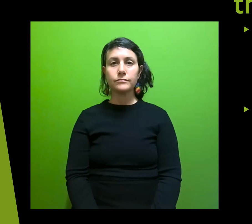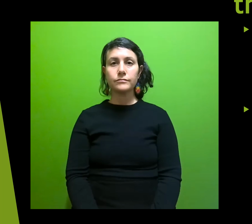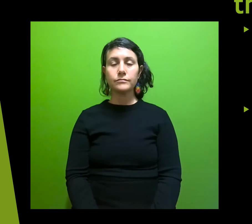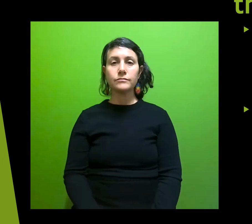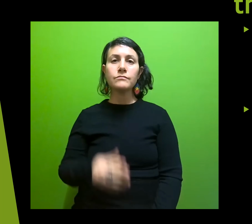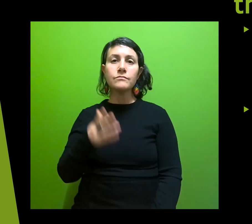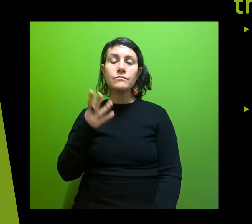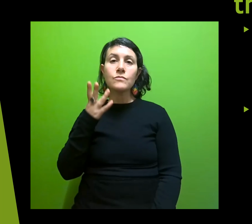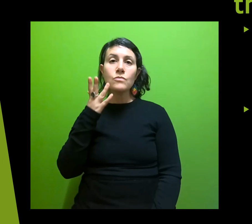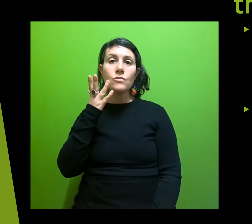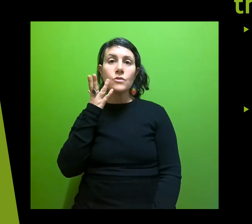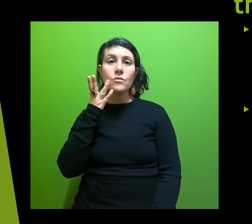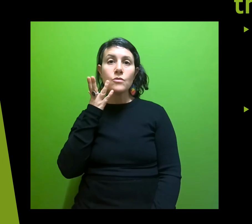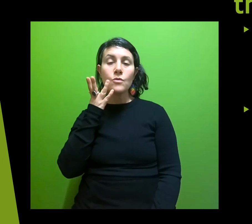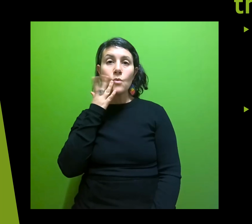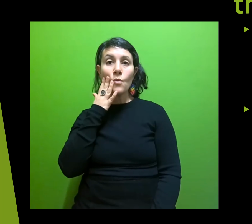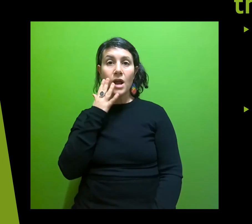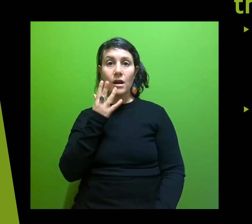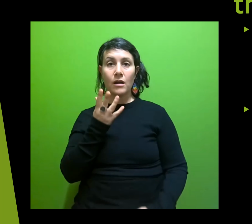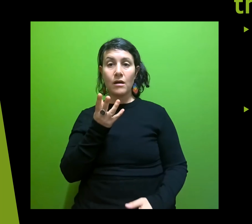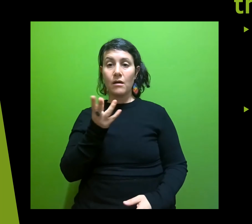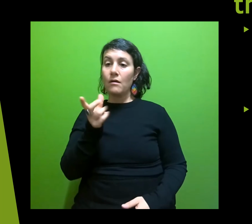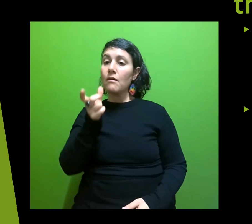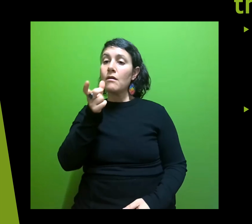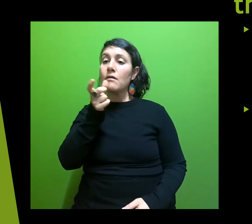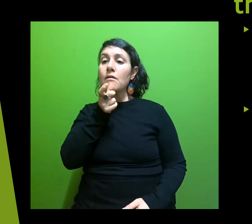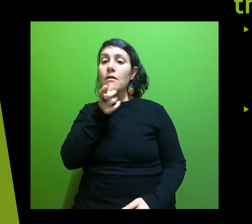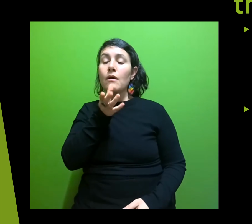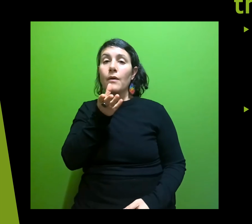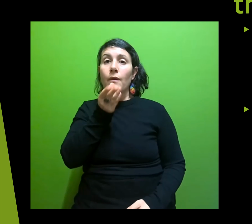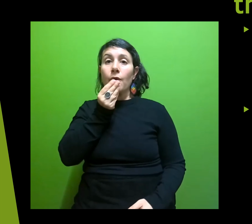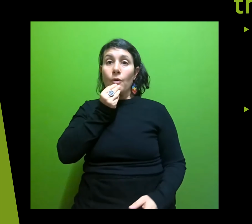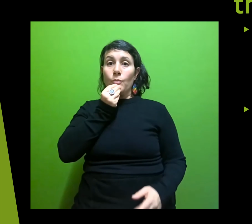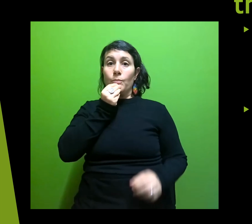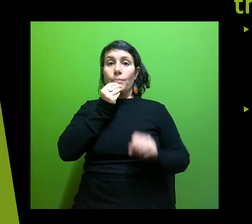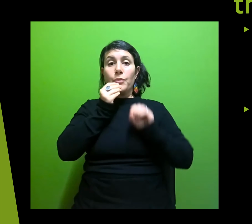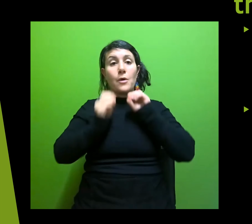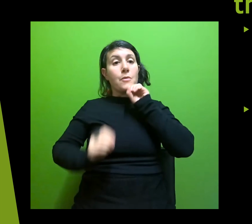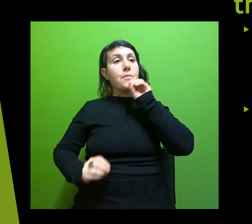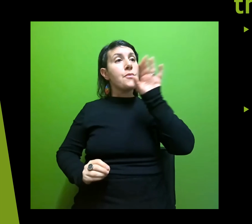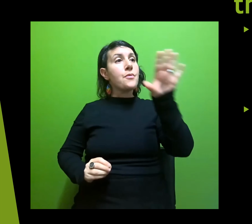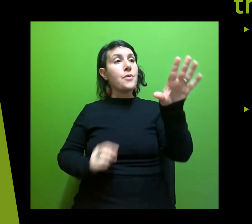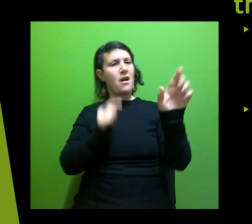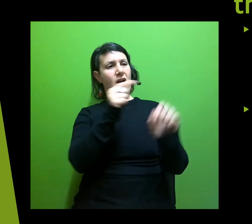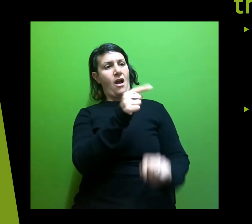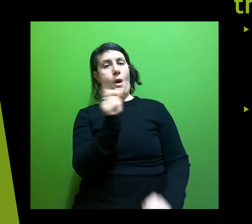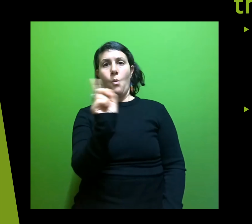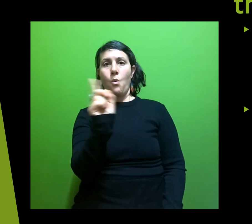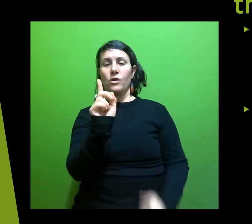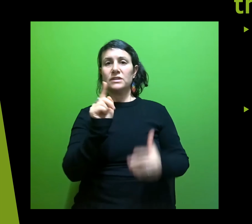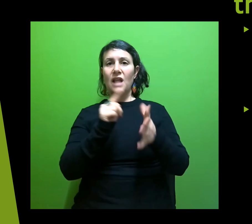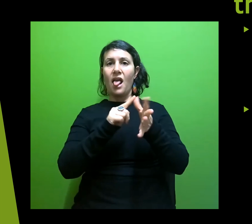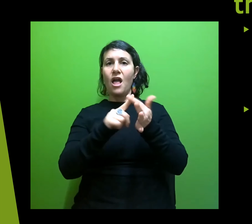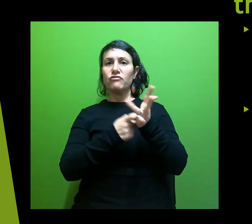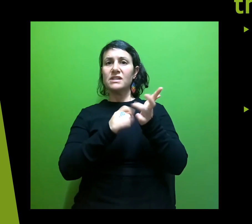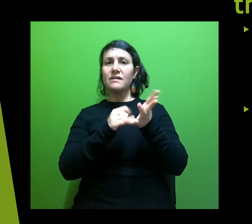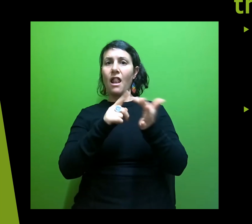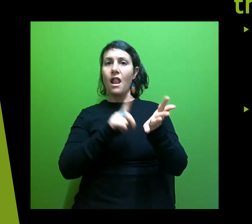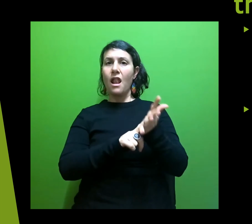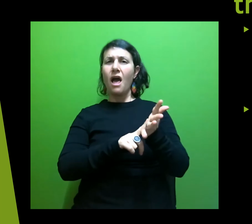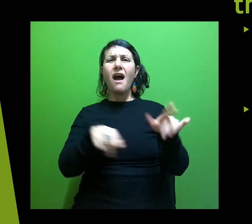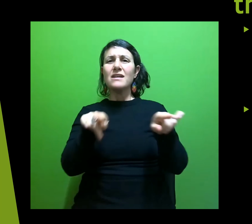When someone breathes in an e-cigarette, the cloud that is emitted is called an aerosol. Think of it like a